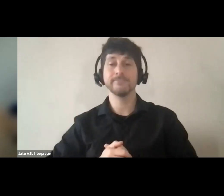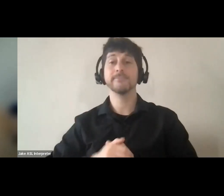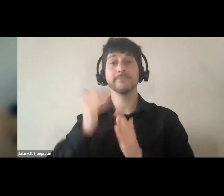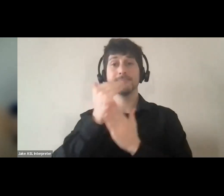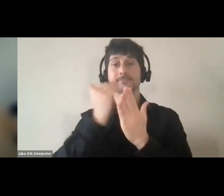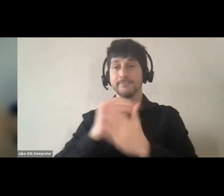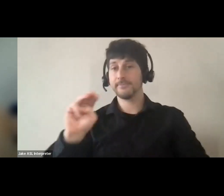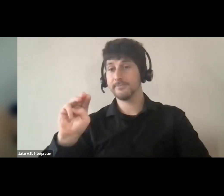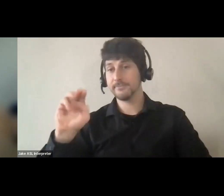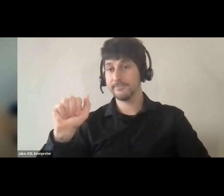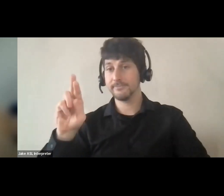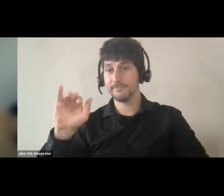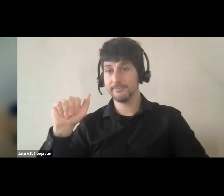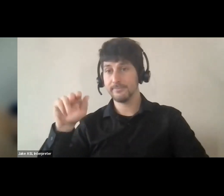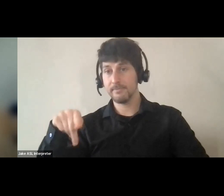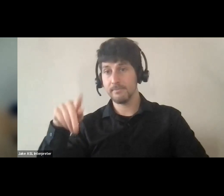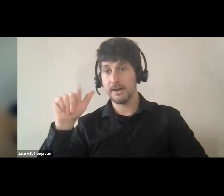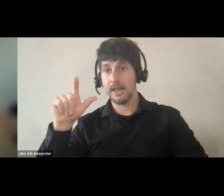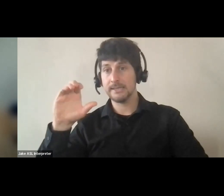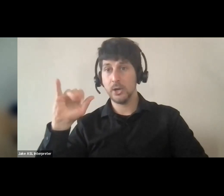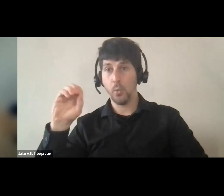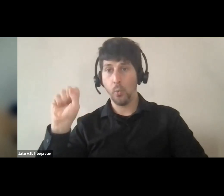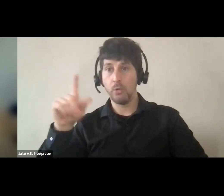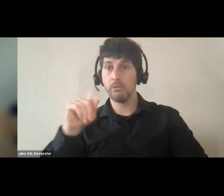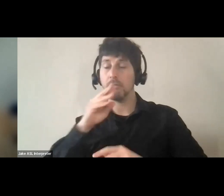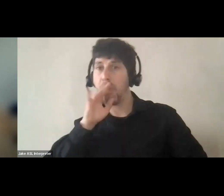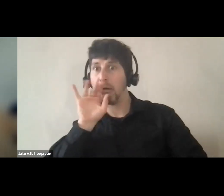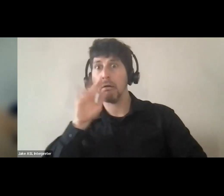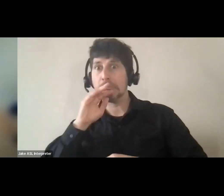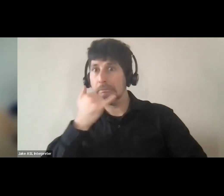Maria oh, I messed it up, Maria. I tried.